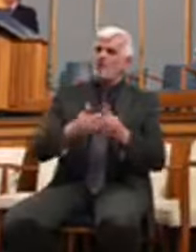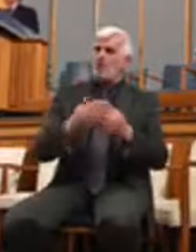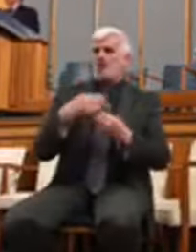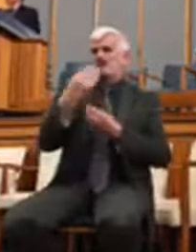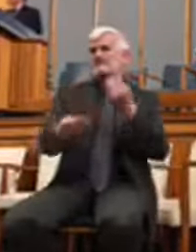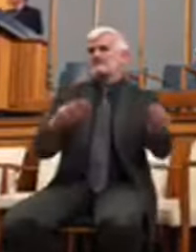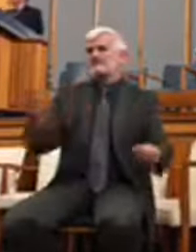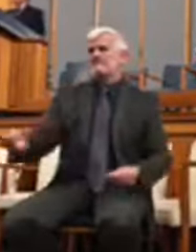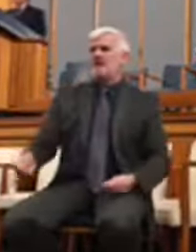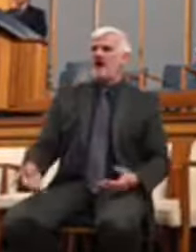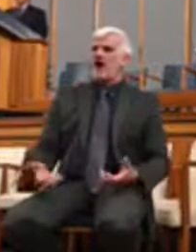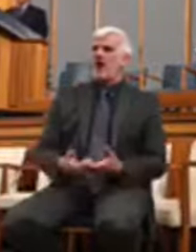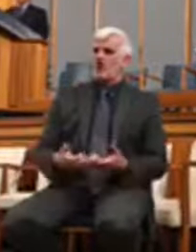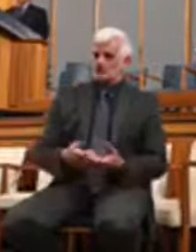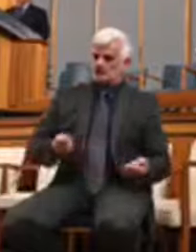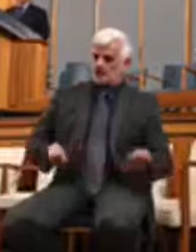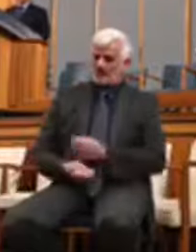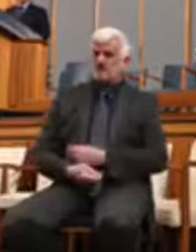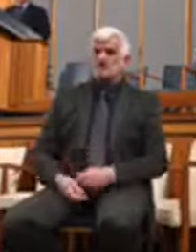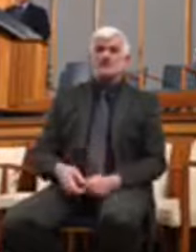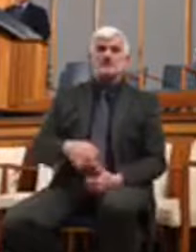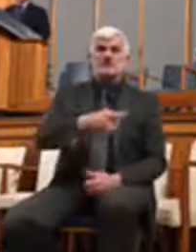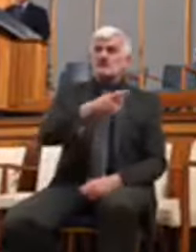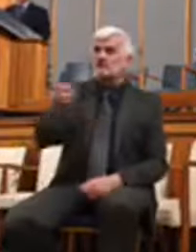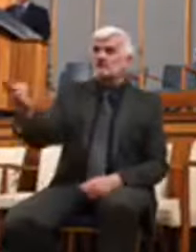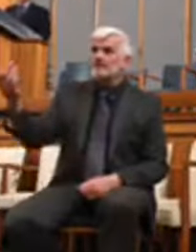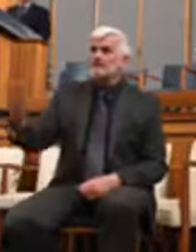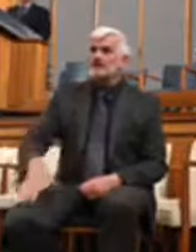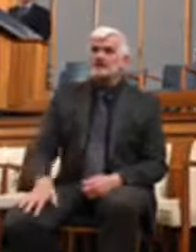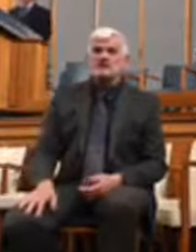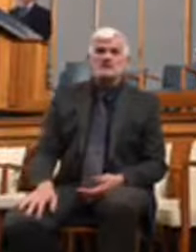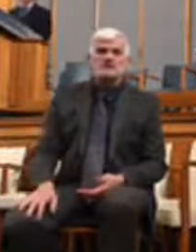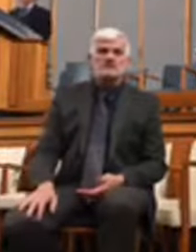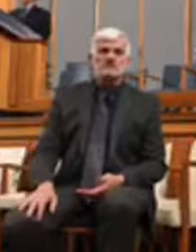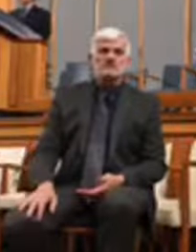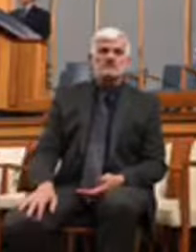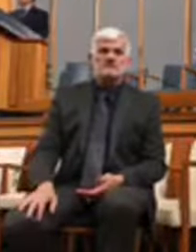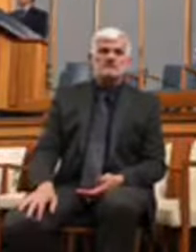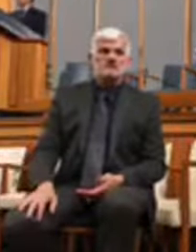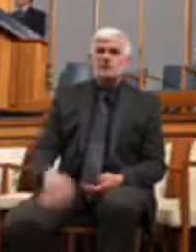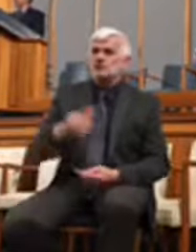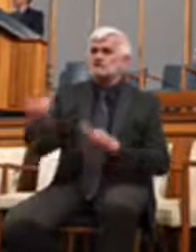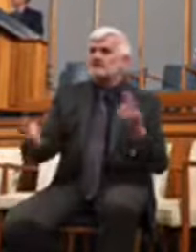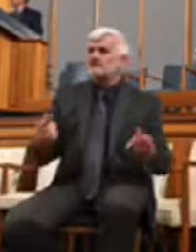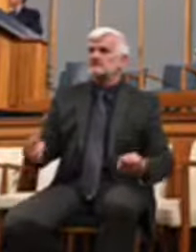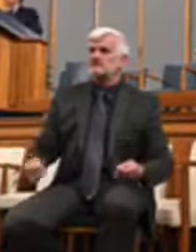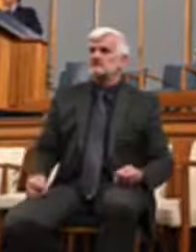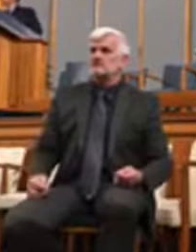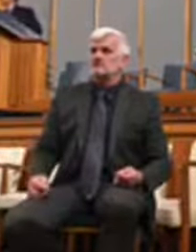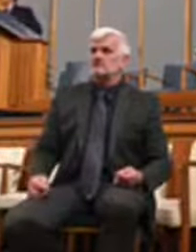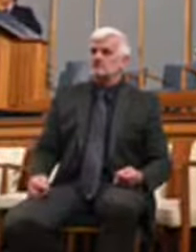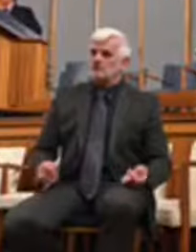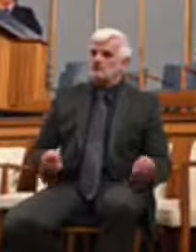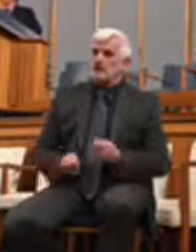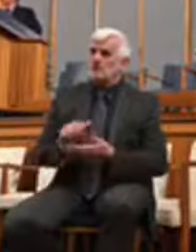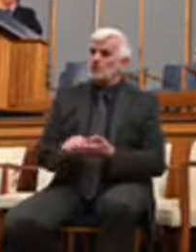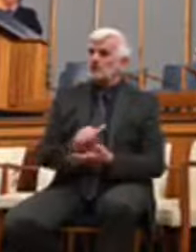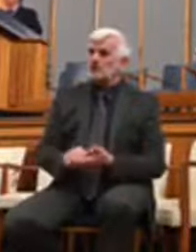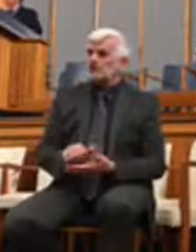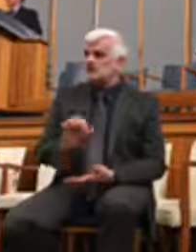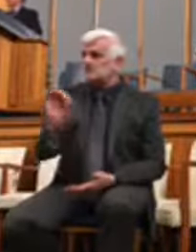repentance. Have you come to that, to an end of self and looking unto God? But I must come to the